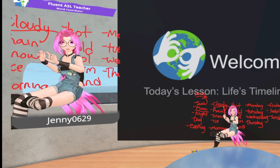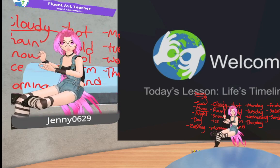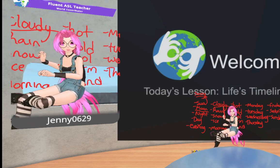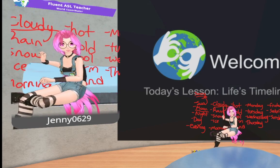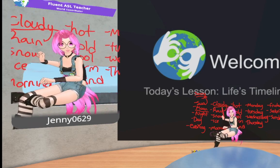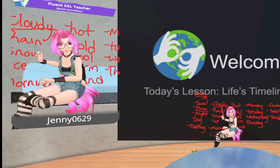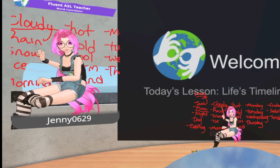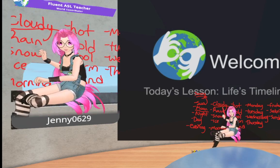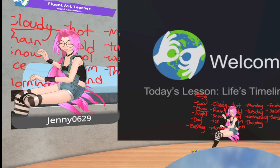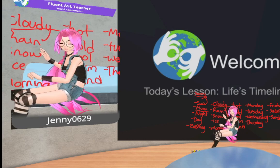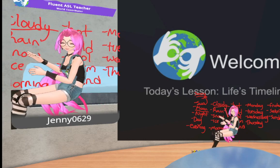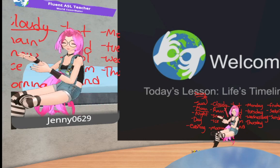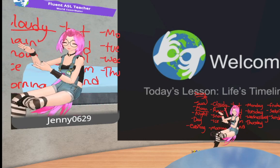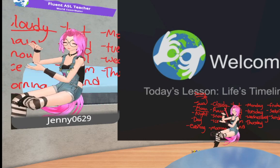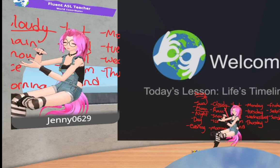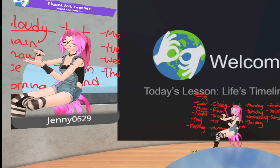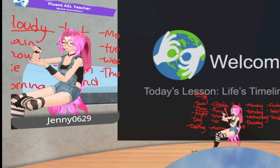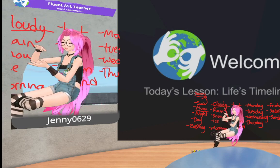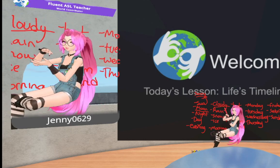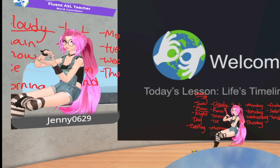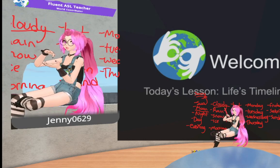gonna be cloudy today. Yes.